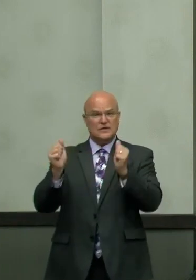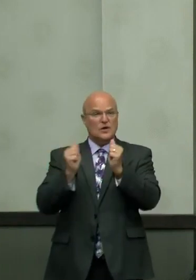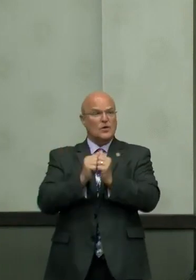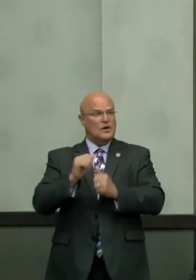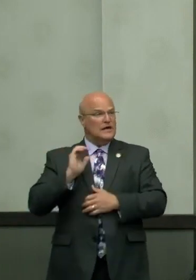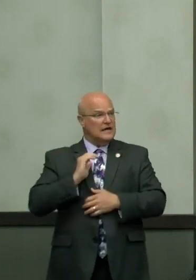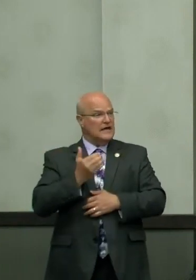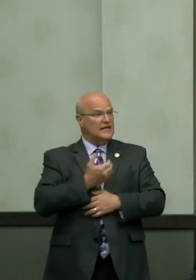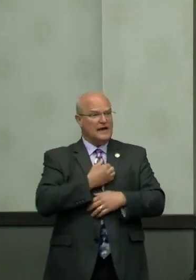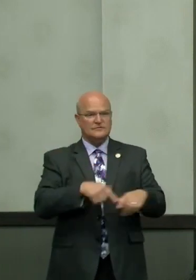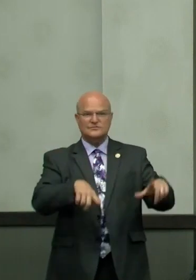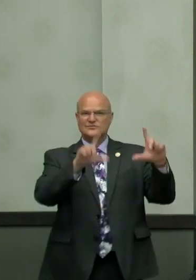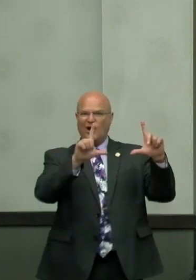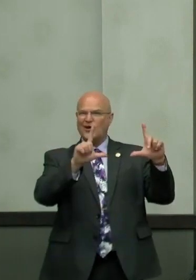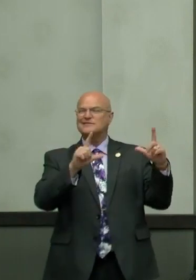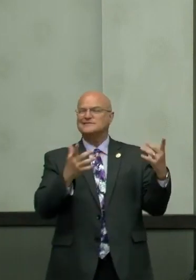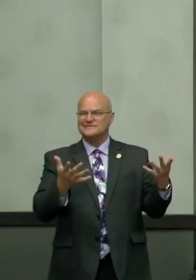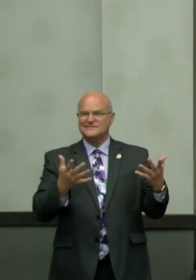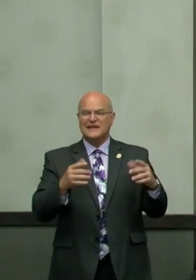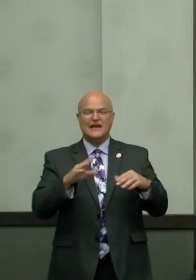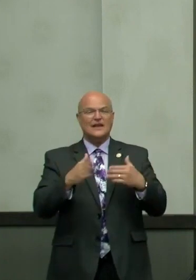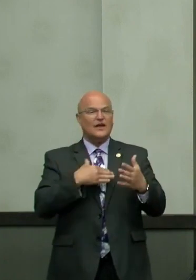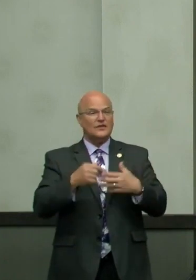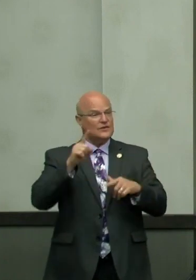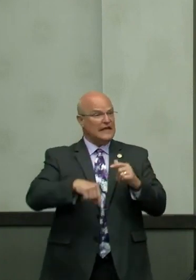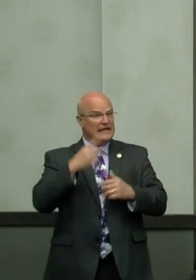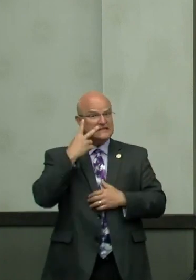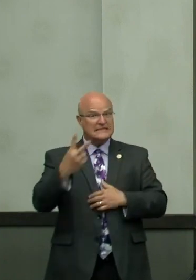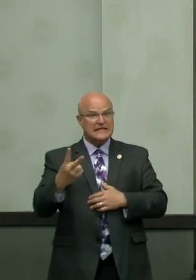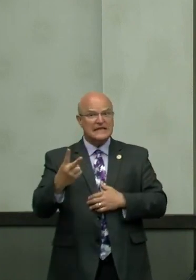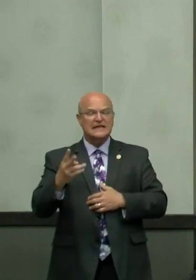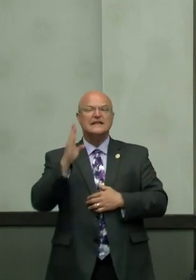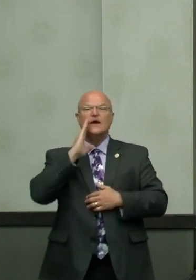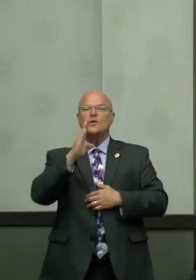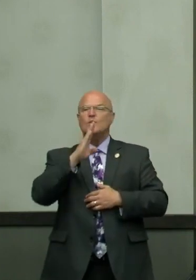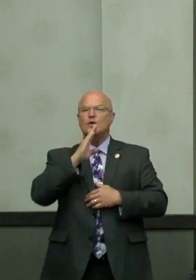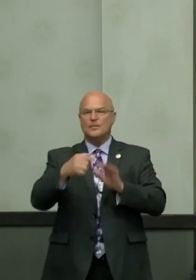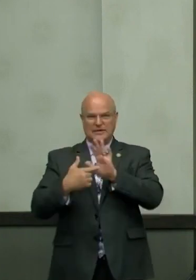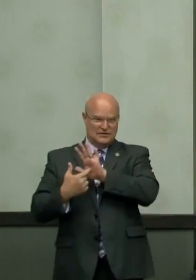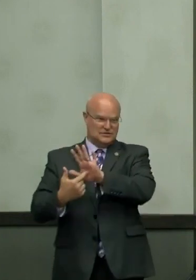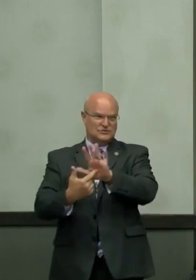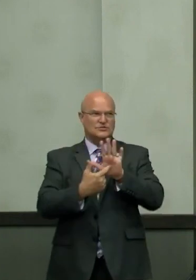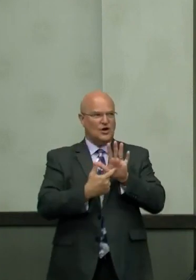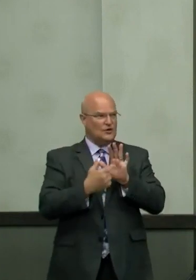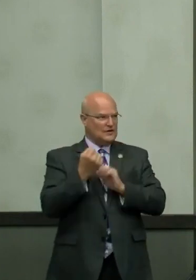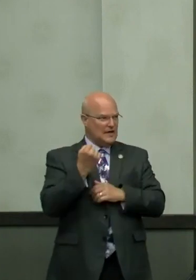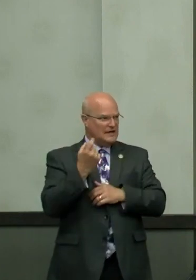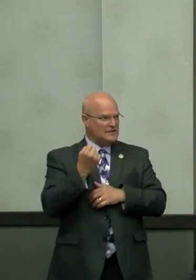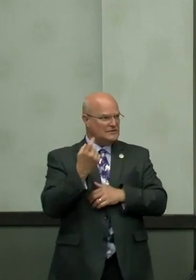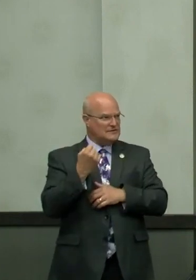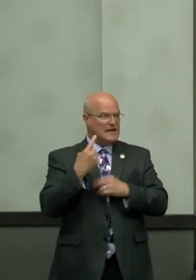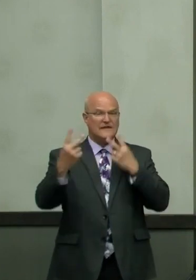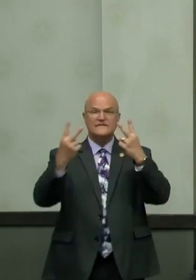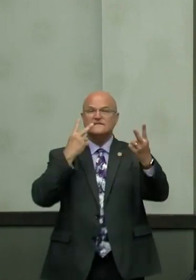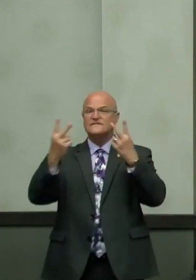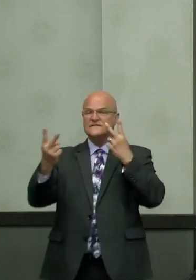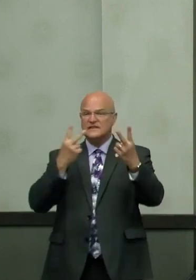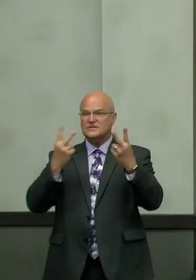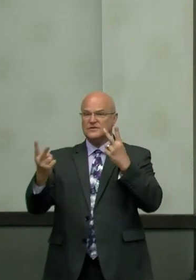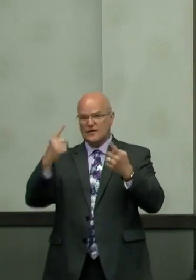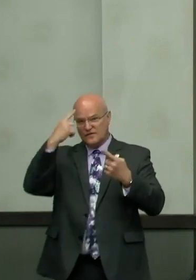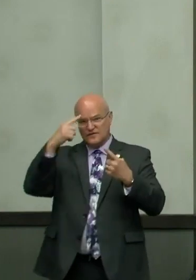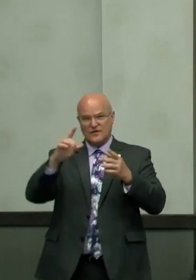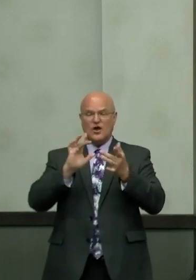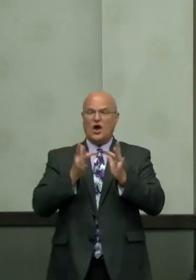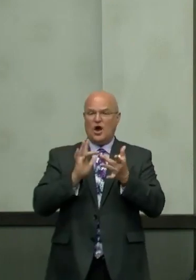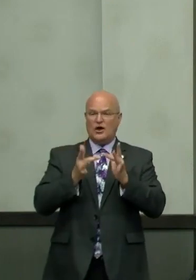with our charts, and although you can't see them all, they will be portrayed, I understand, visually to